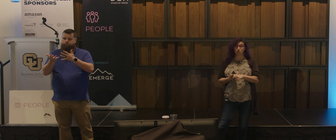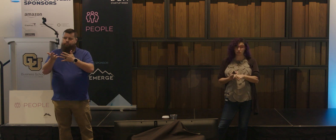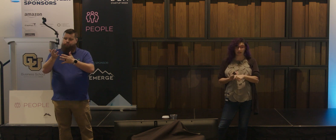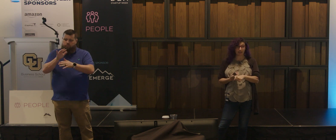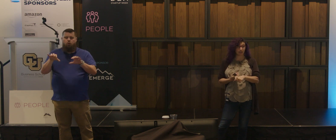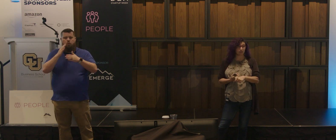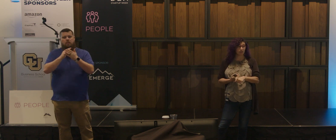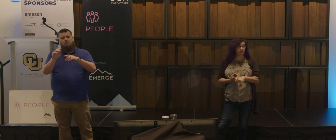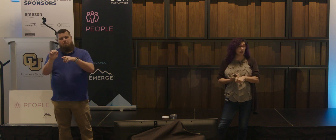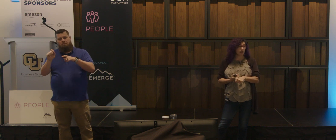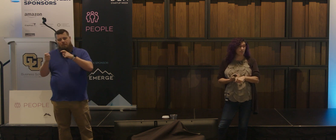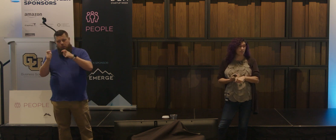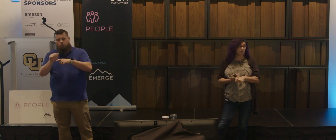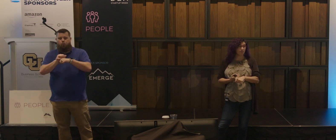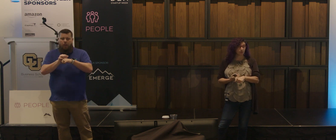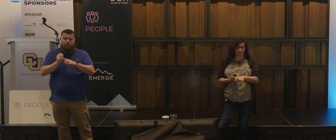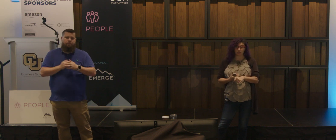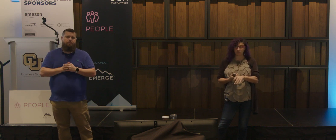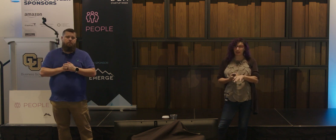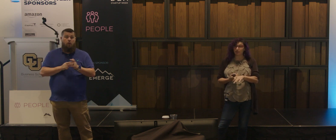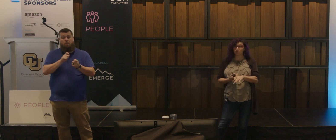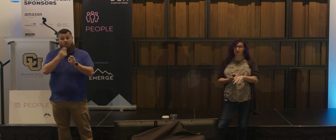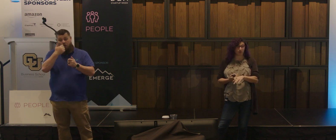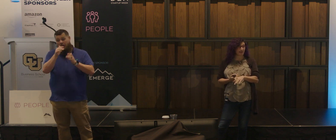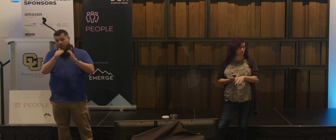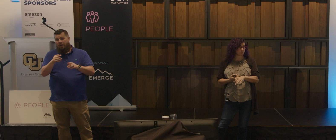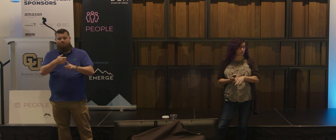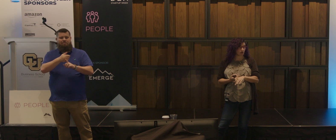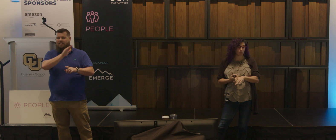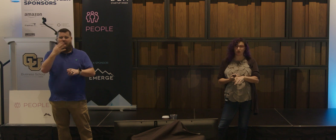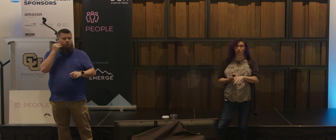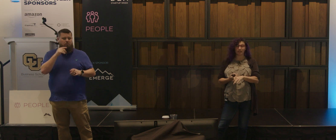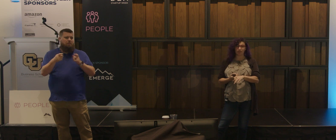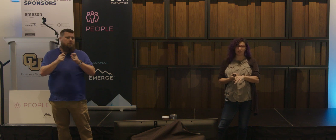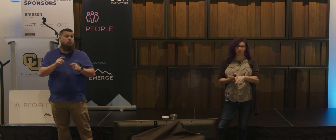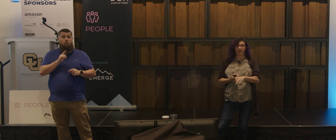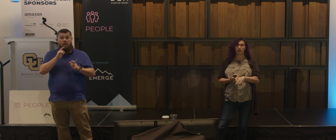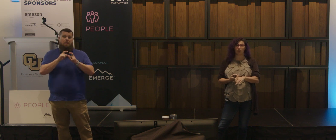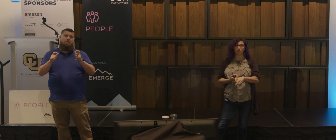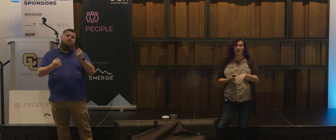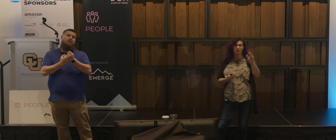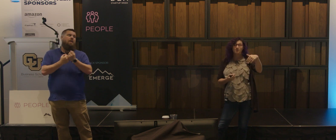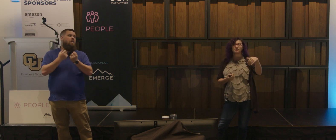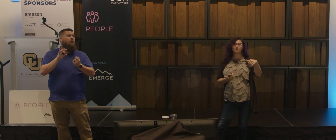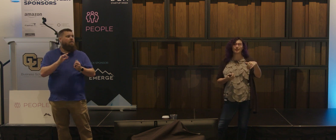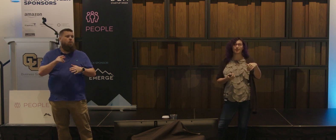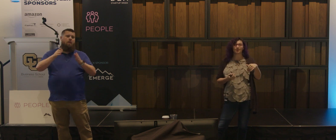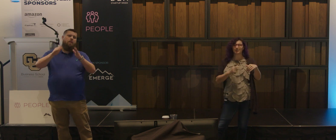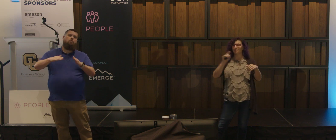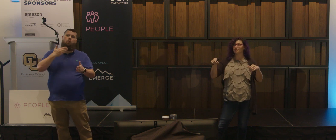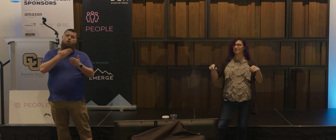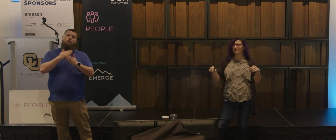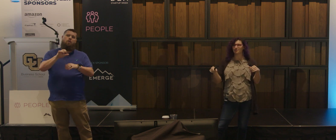some management training, particularly for anybody who's never managed before. We're a really big fan of this person's really